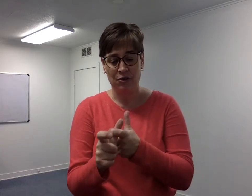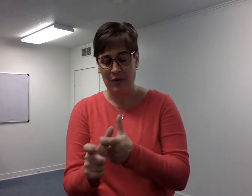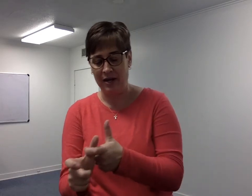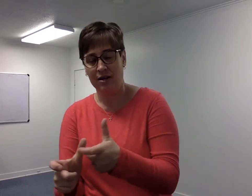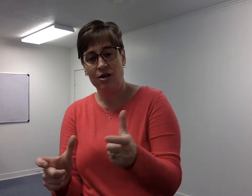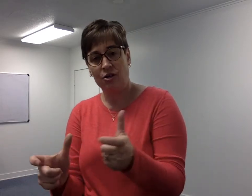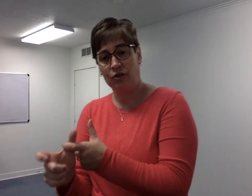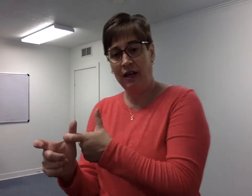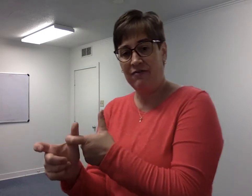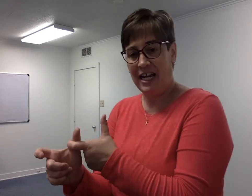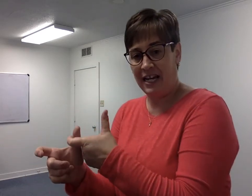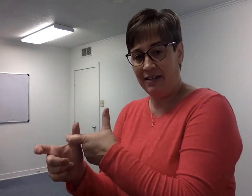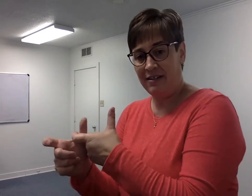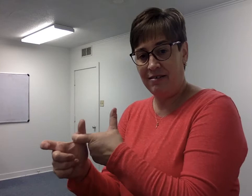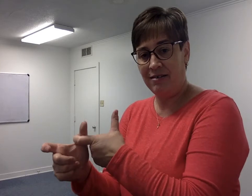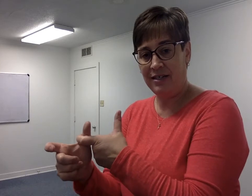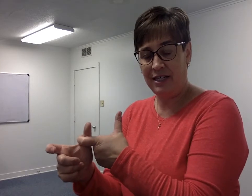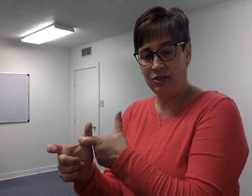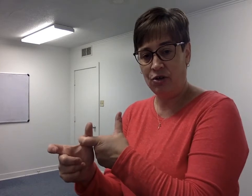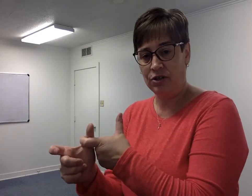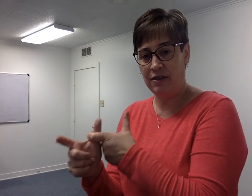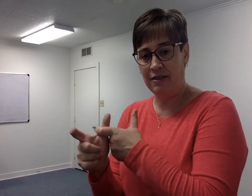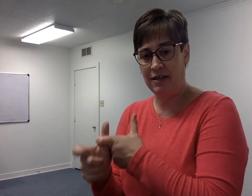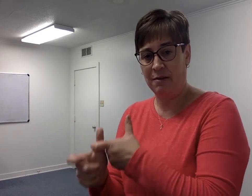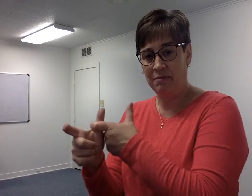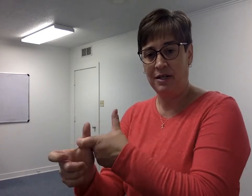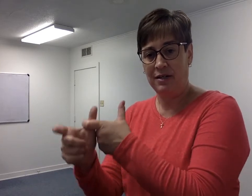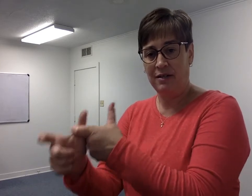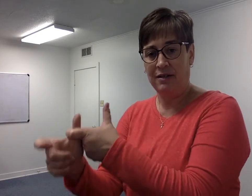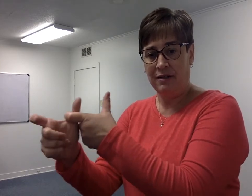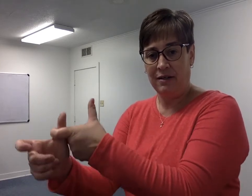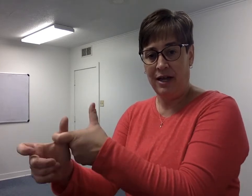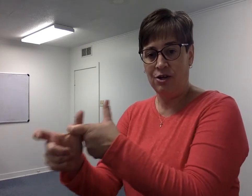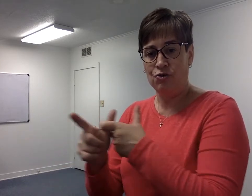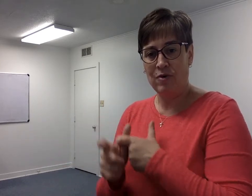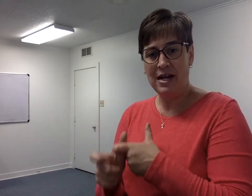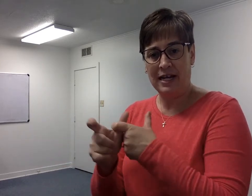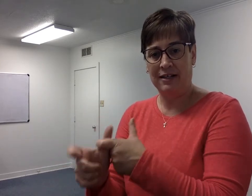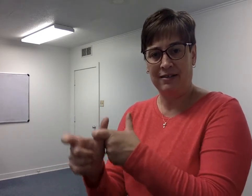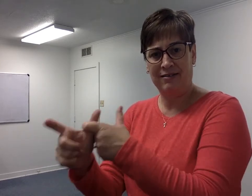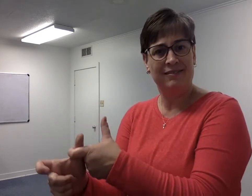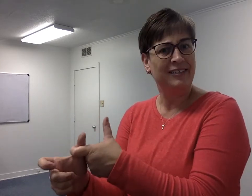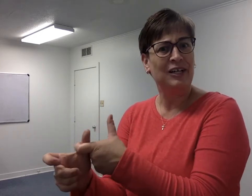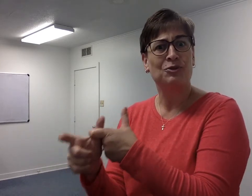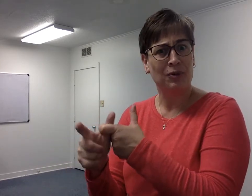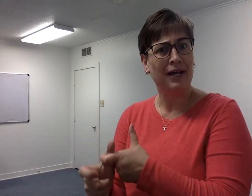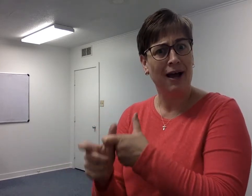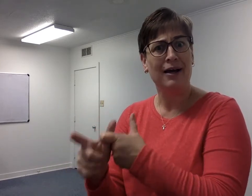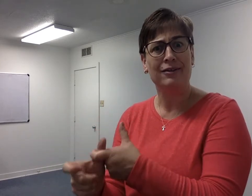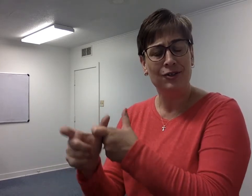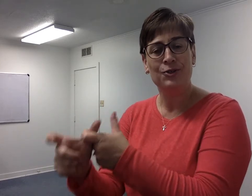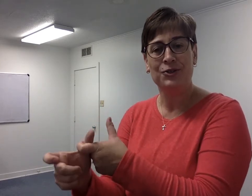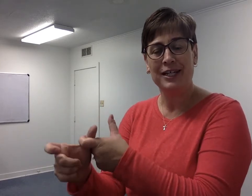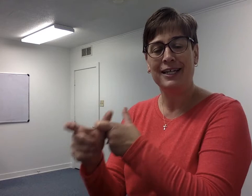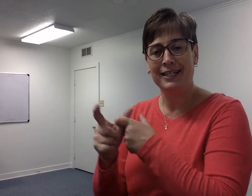way. Your left hand is hooked on the thumb, and your right hand, that's really odd. Usually it